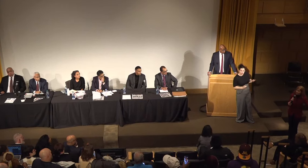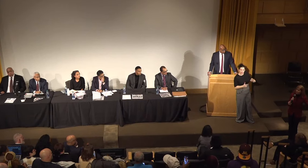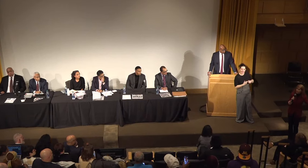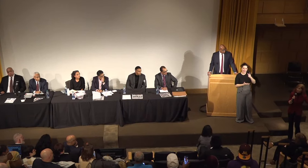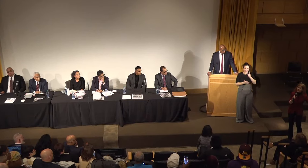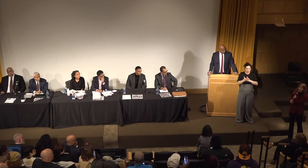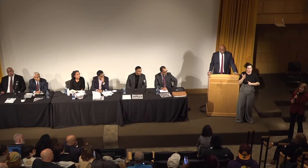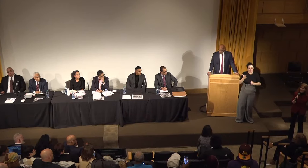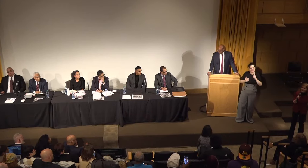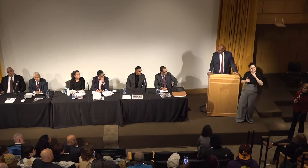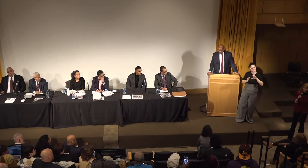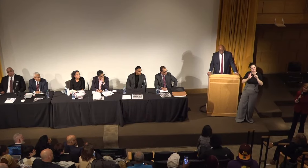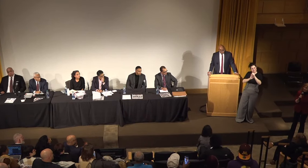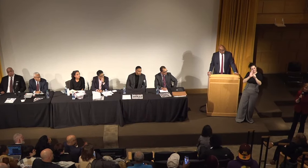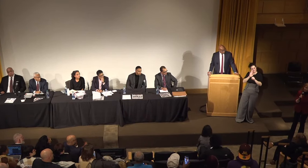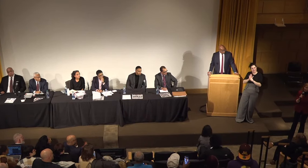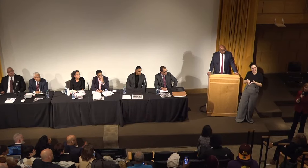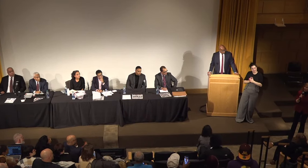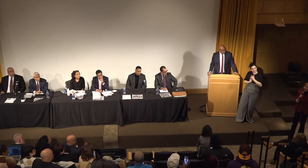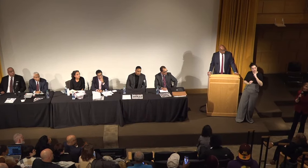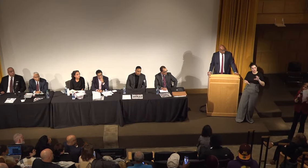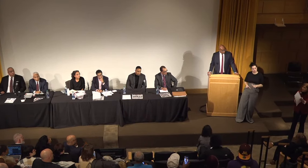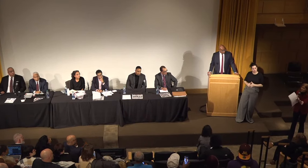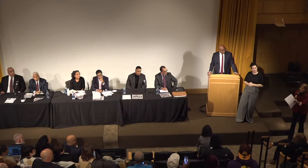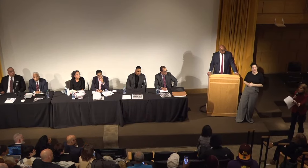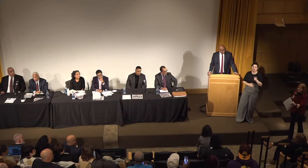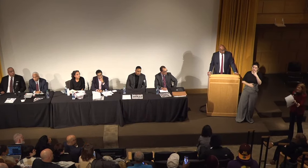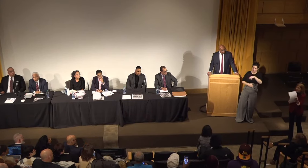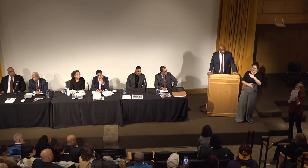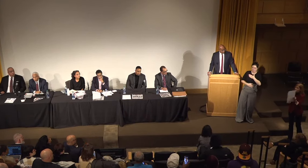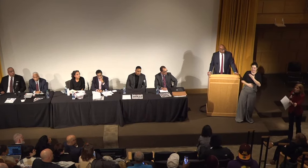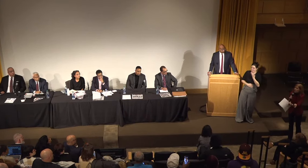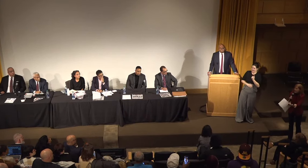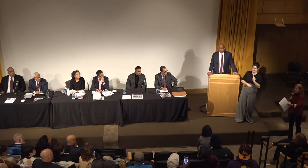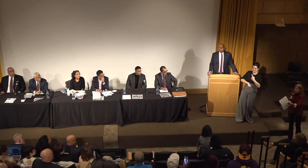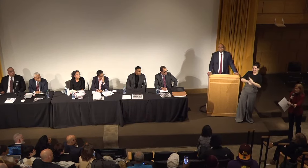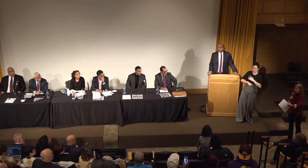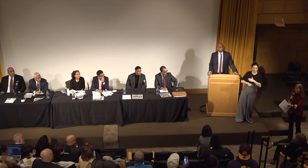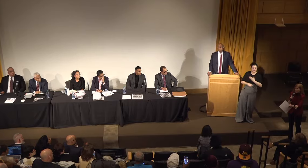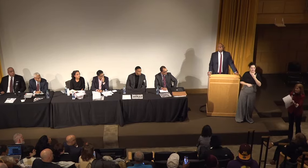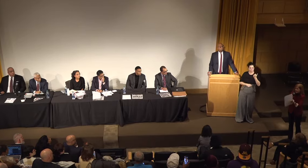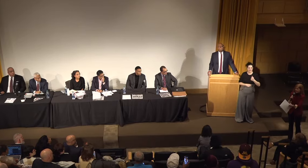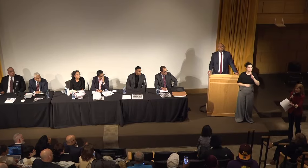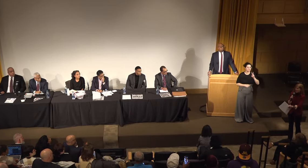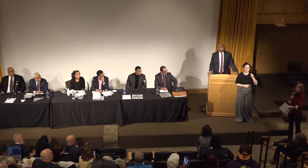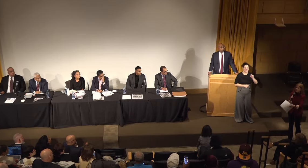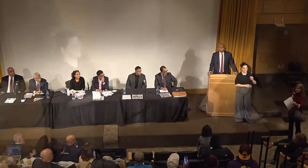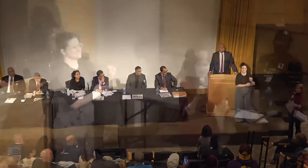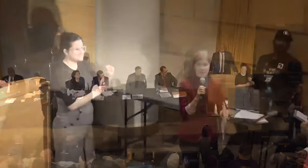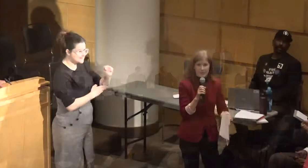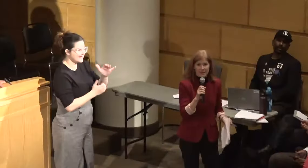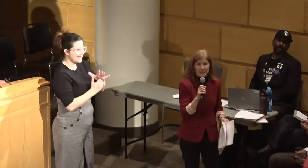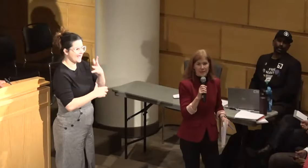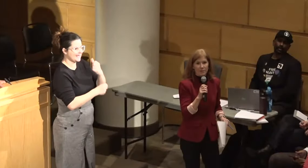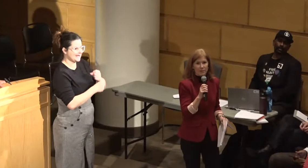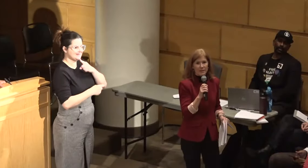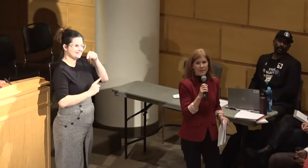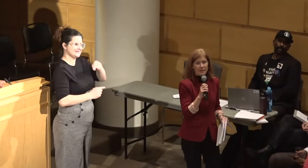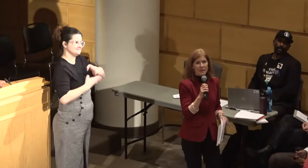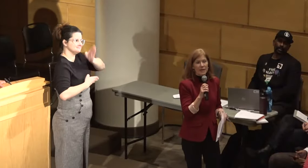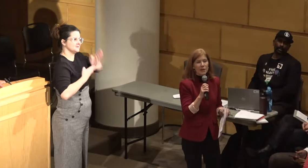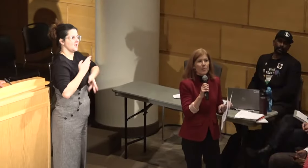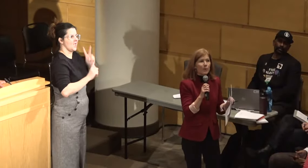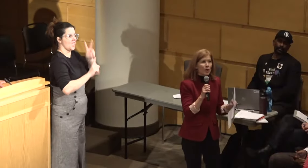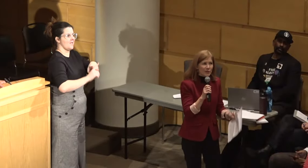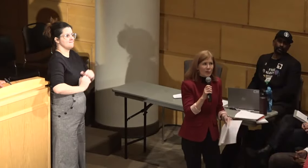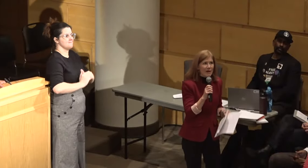and what the state is asking you to do. Those are my best days. It's one of my best weapons in getting these things implemented.